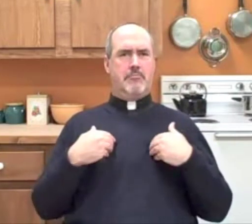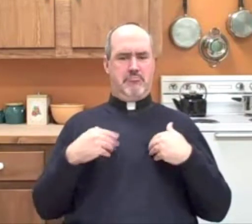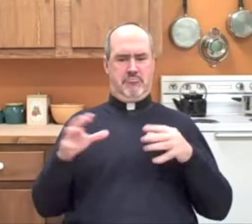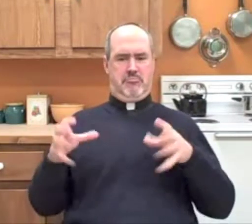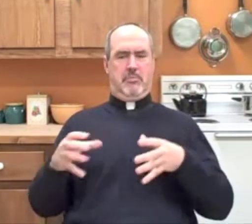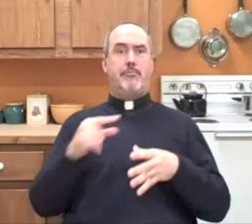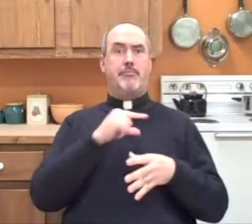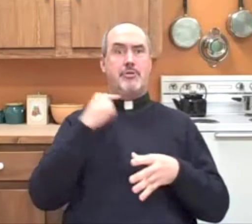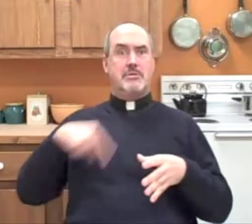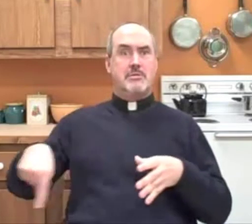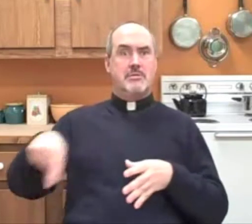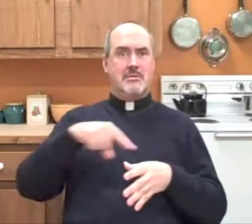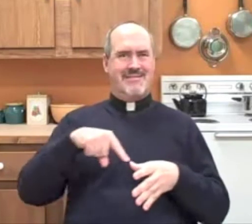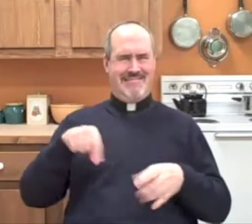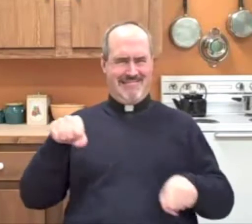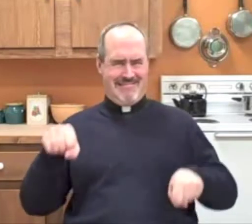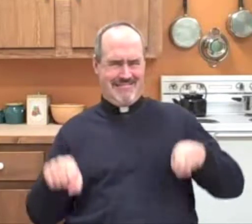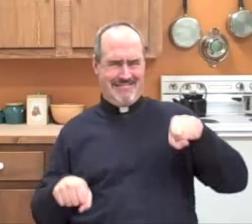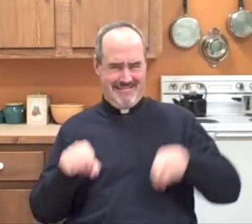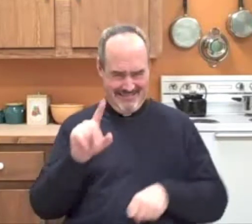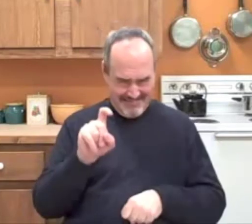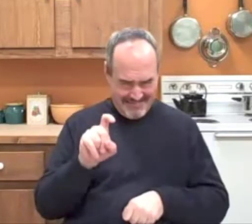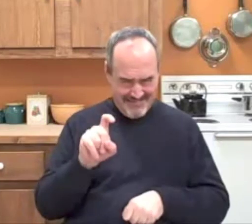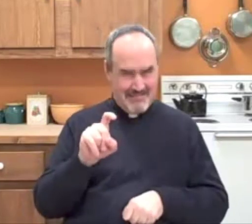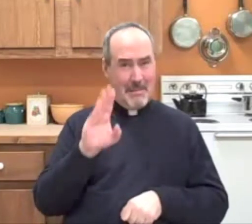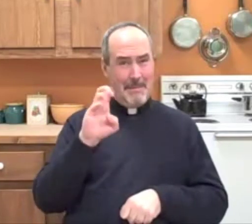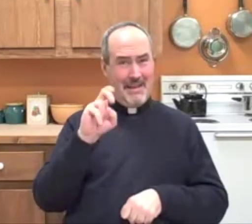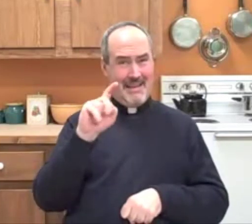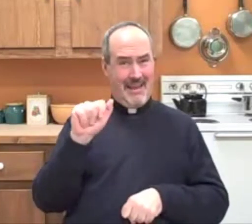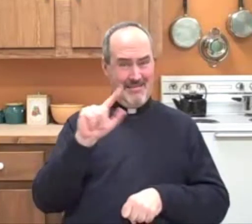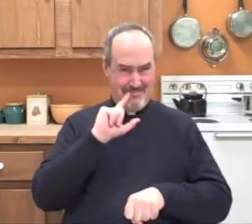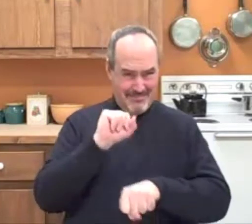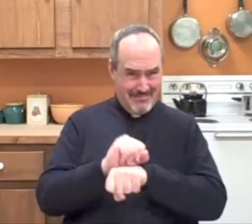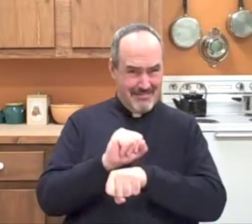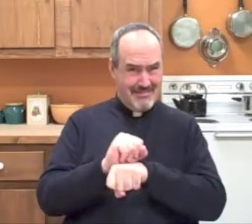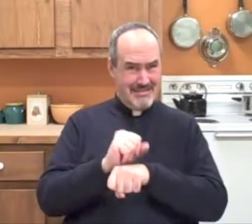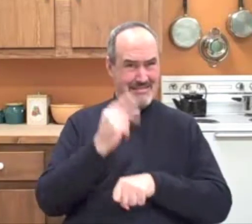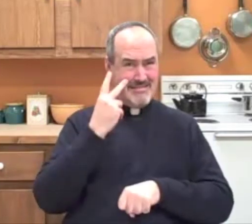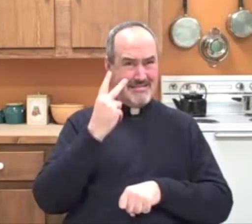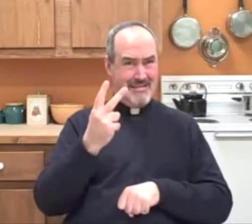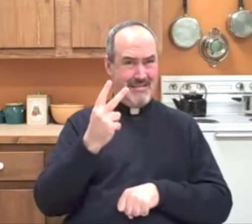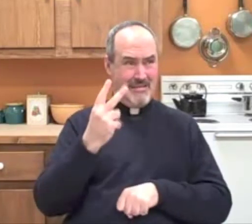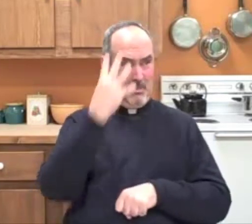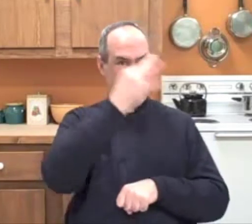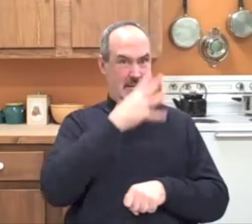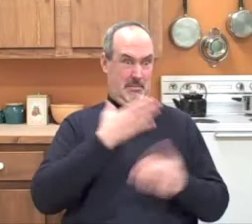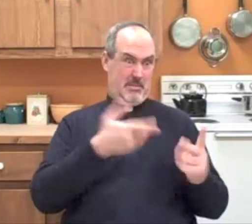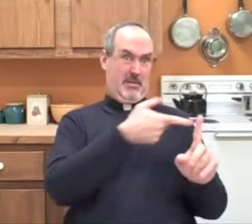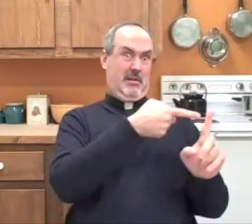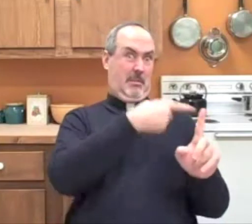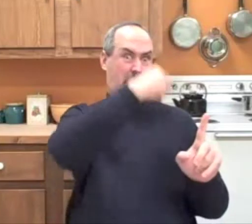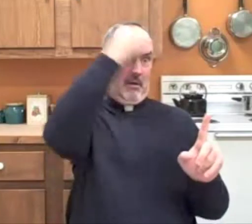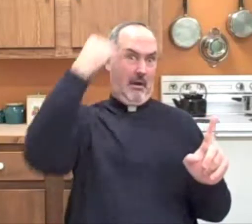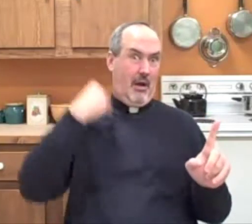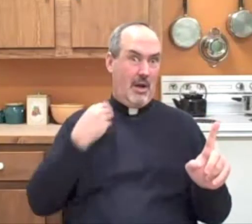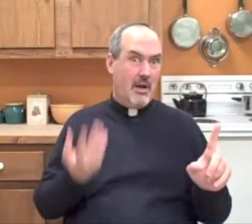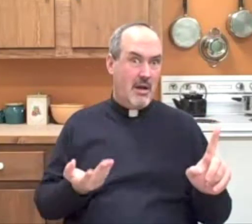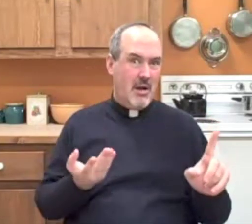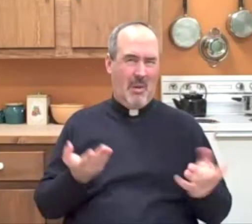There were a group of priests who doubted what Benedicta was seeing. They weren't sure if it was the Virgin Mary. They weren't